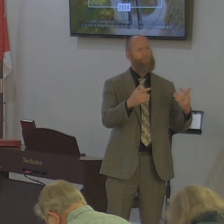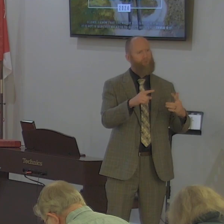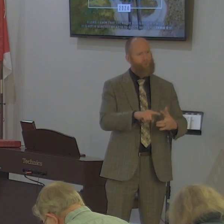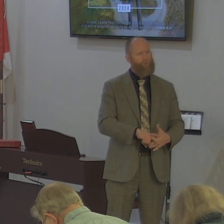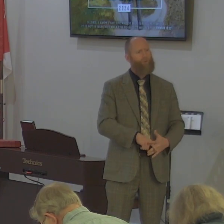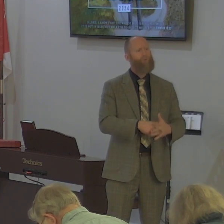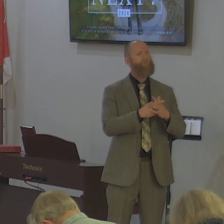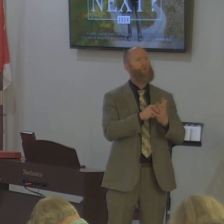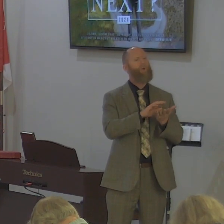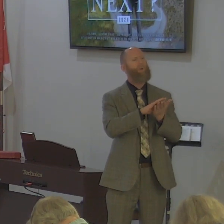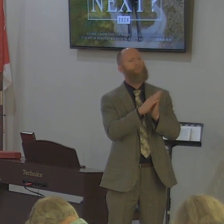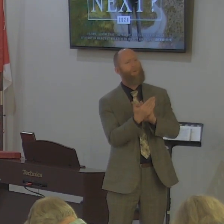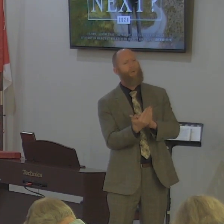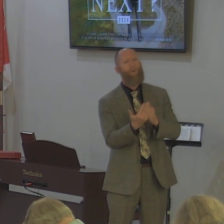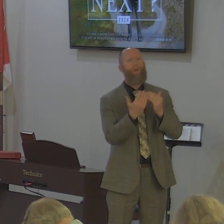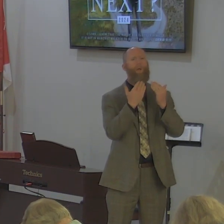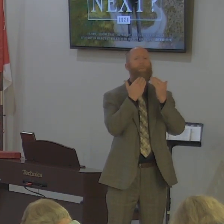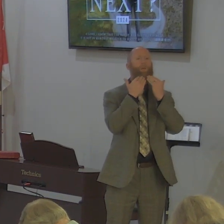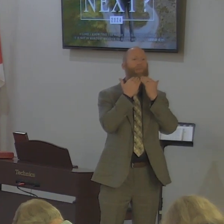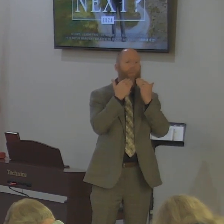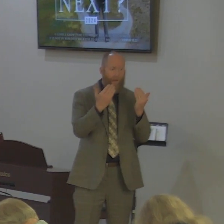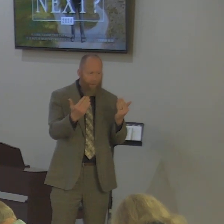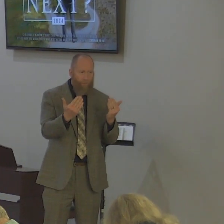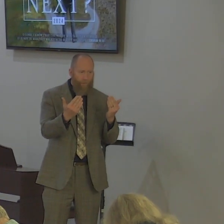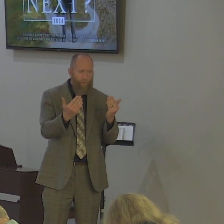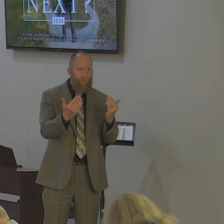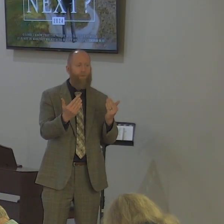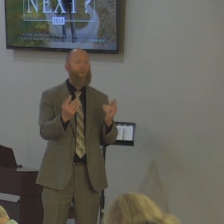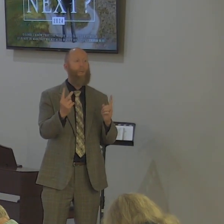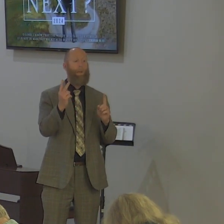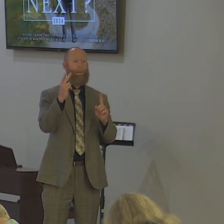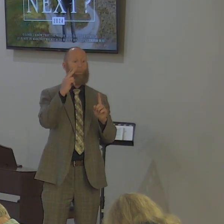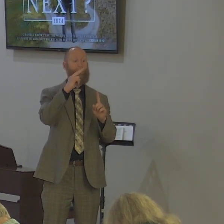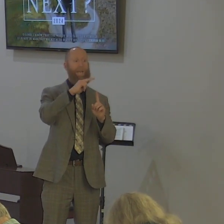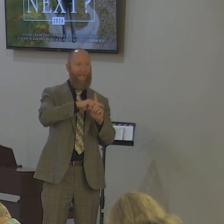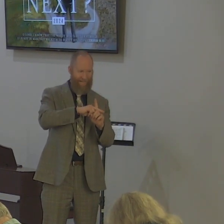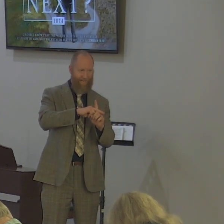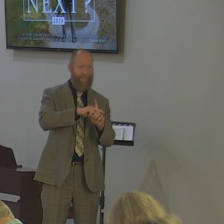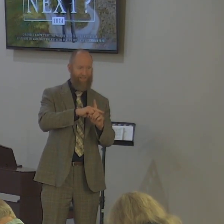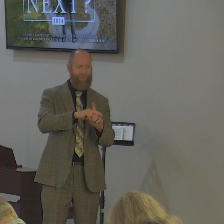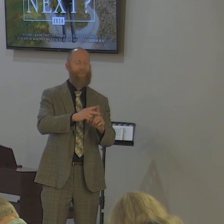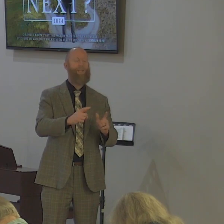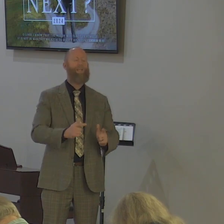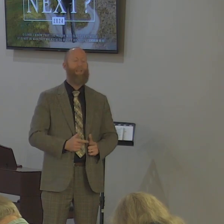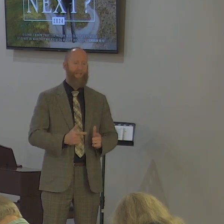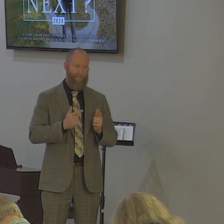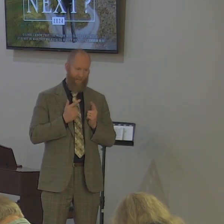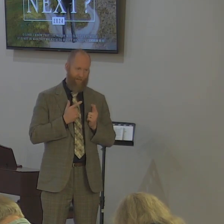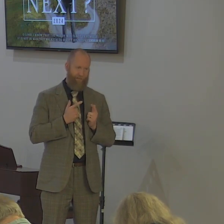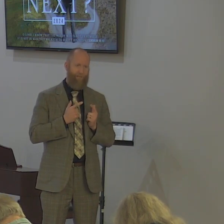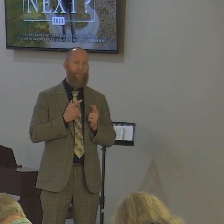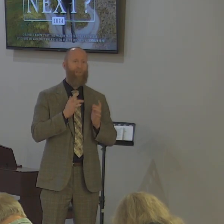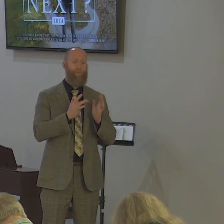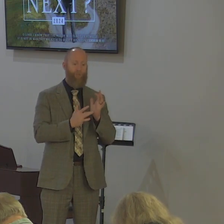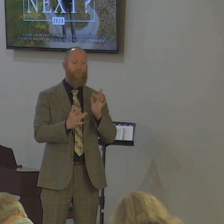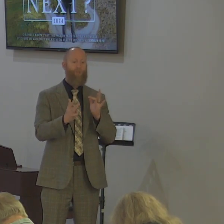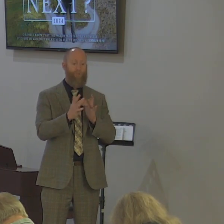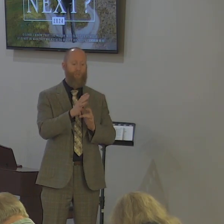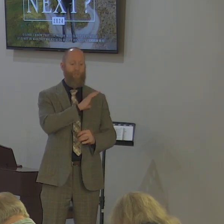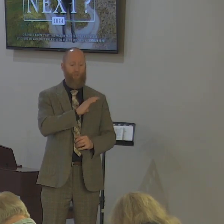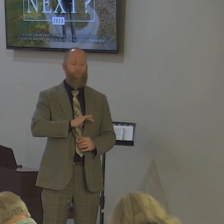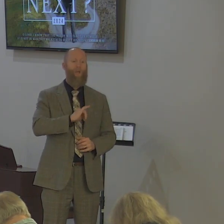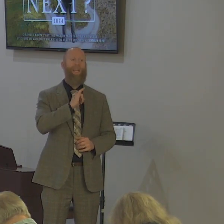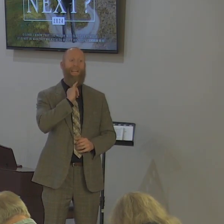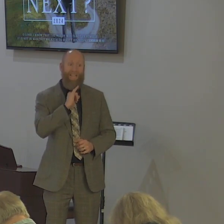by appropriating this truth, not as a slogan, but as a life-changing truth that the all-sufficient Christ is sufficient in all